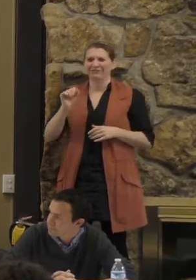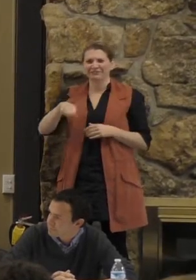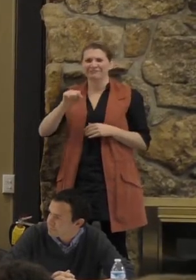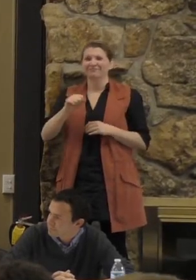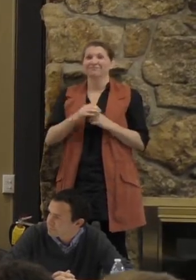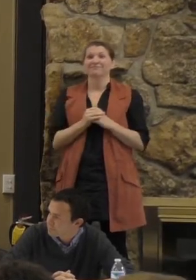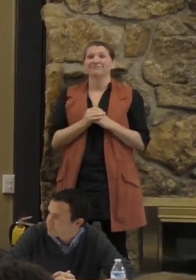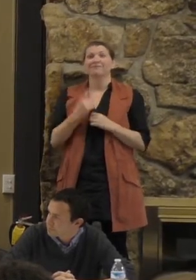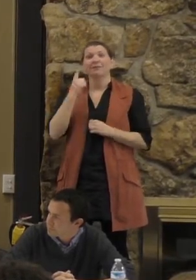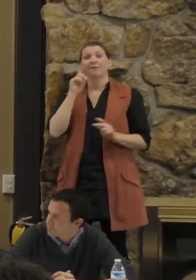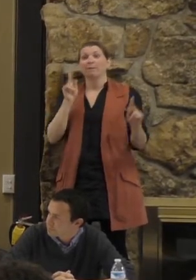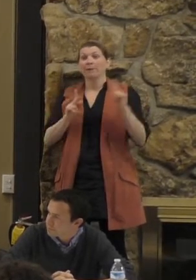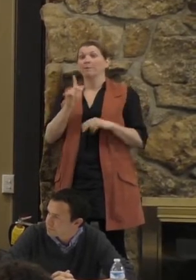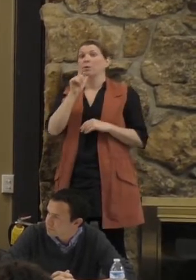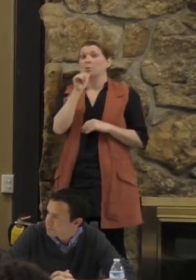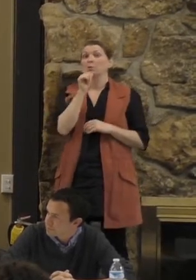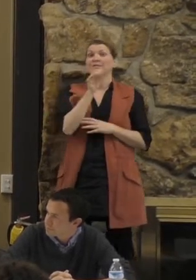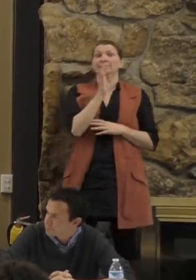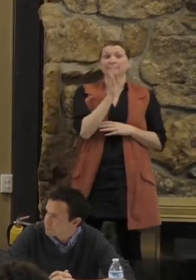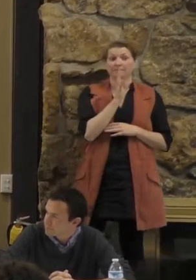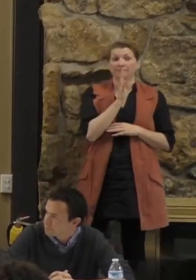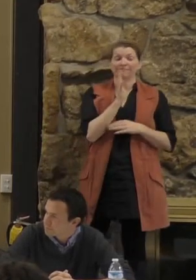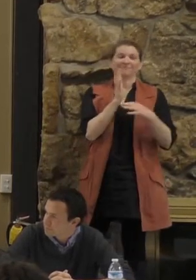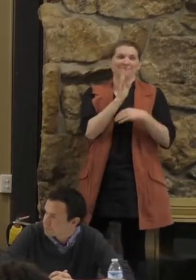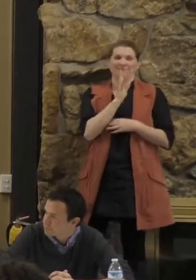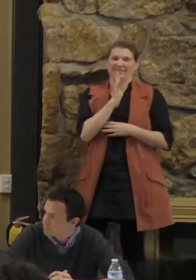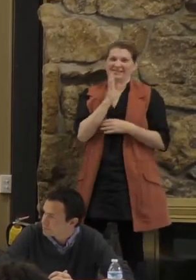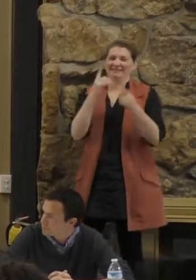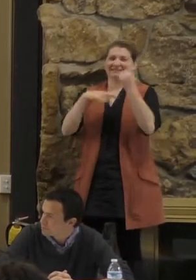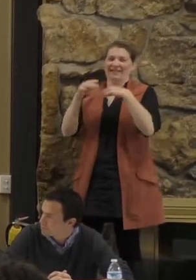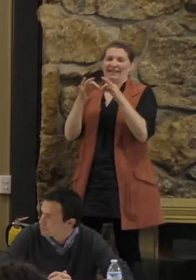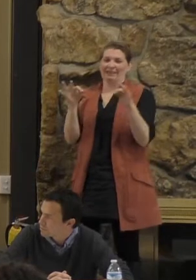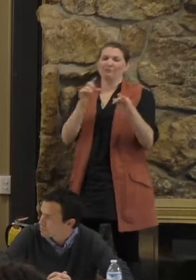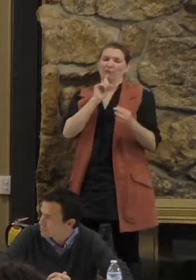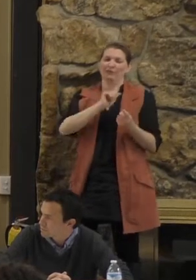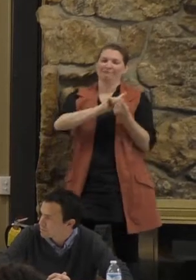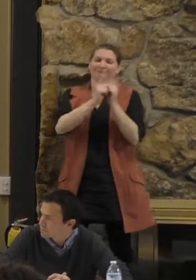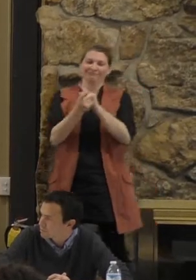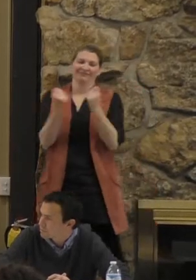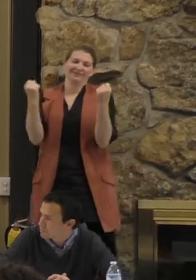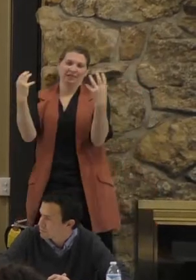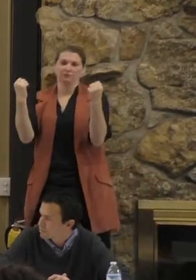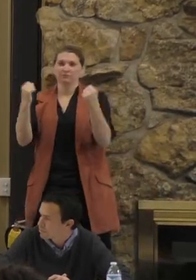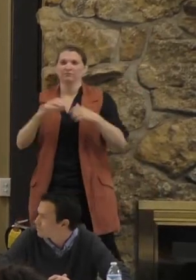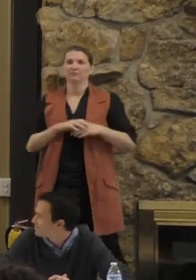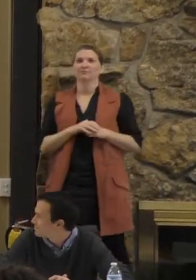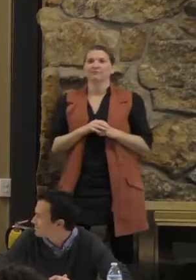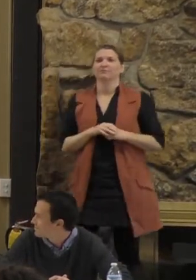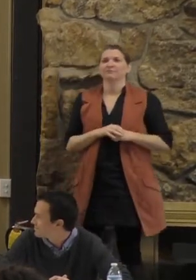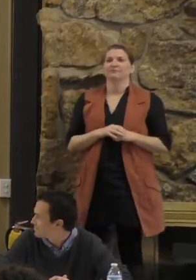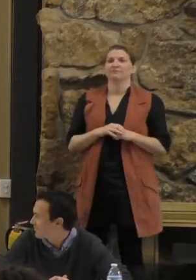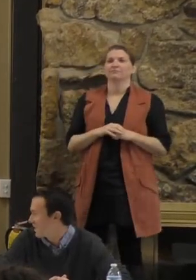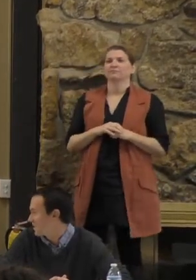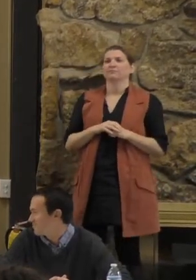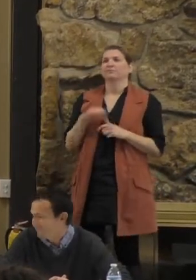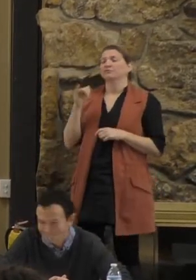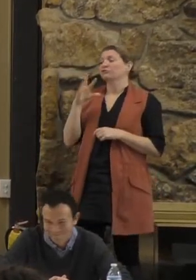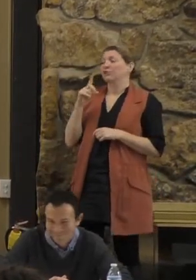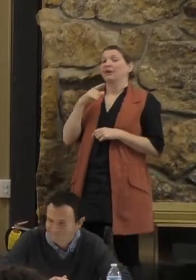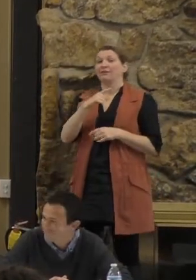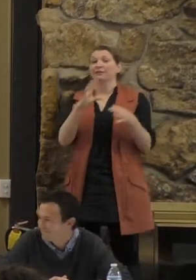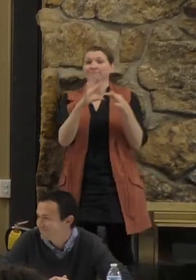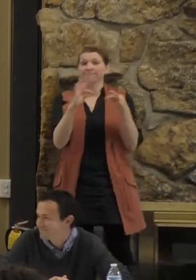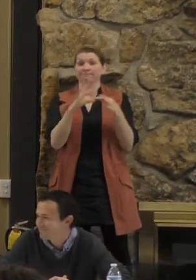sign language. I think I'd like to piggyback on what Jared said. Most of the time, people that come in